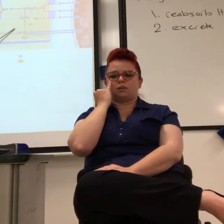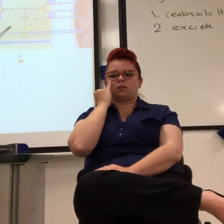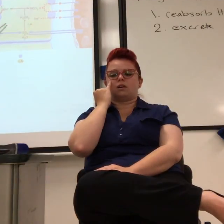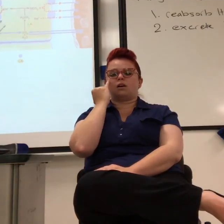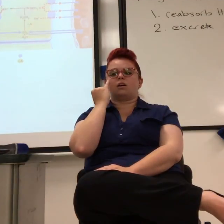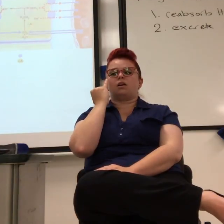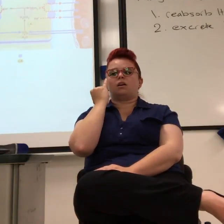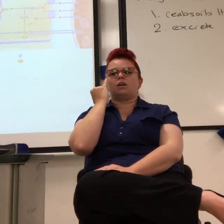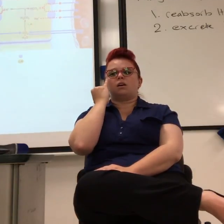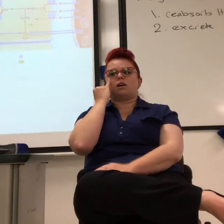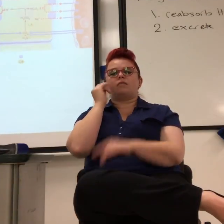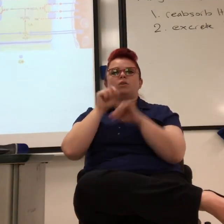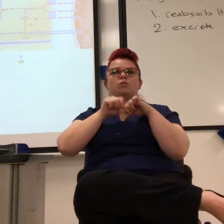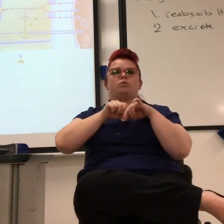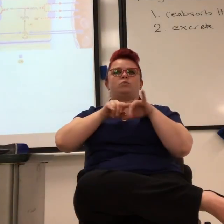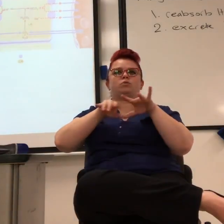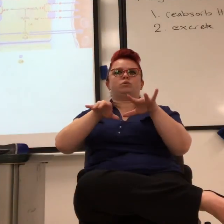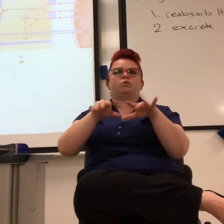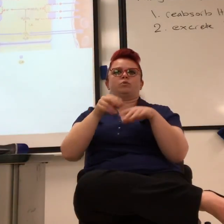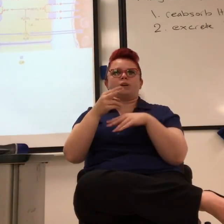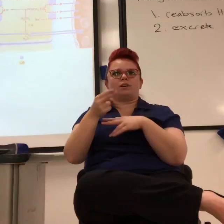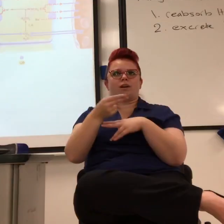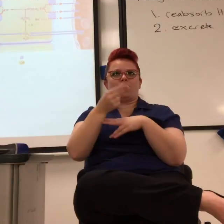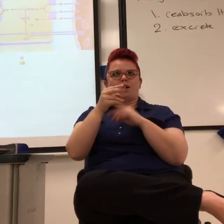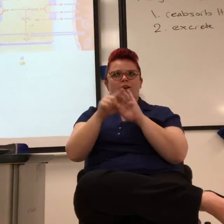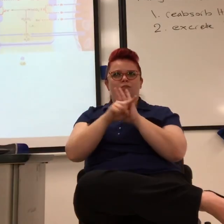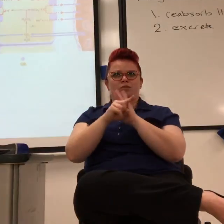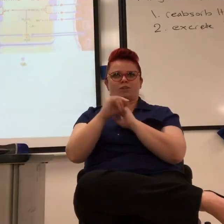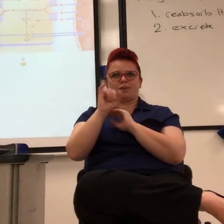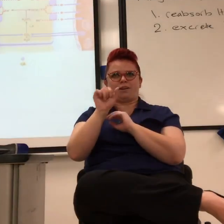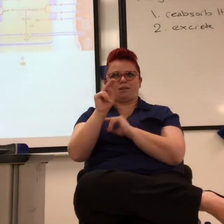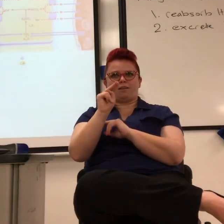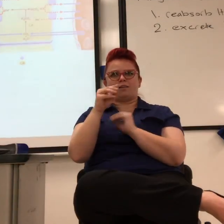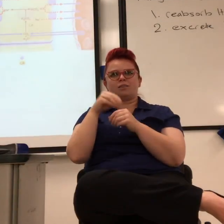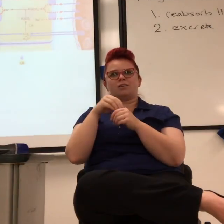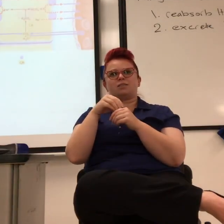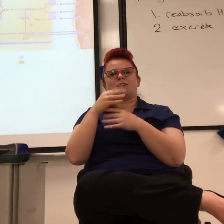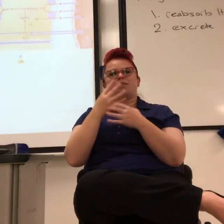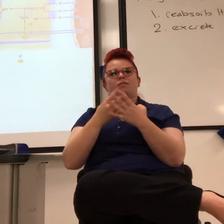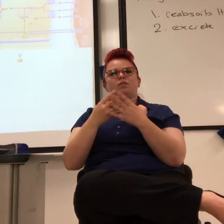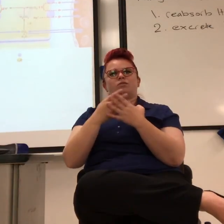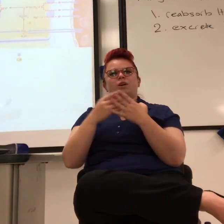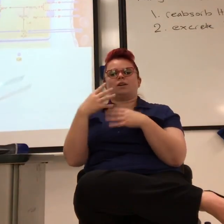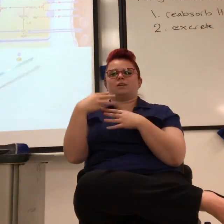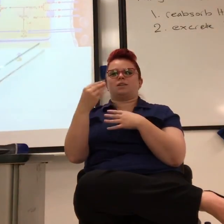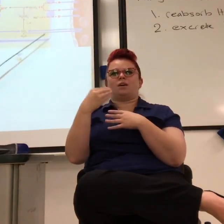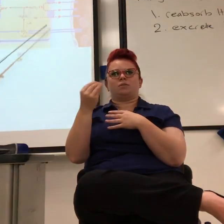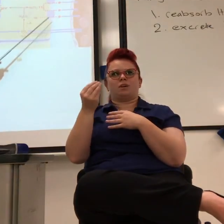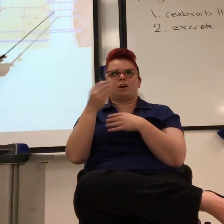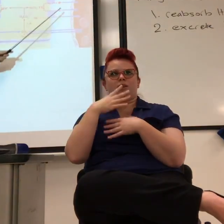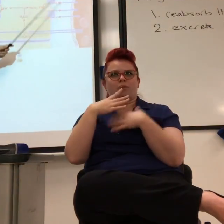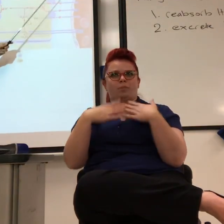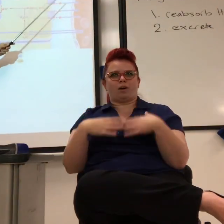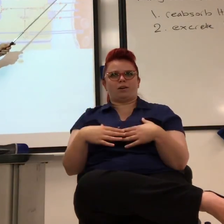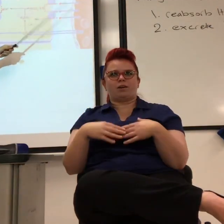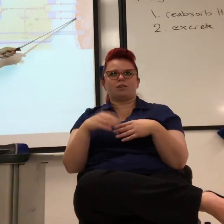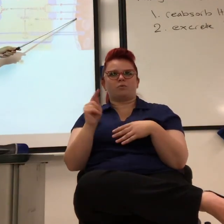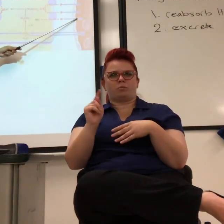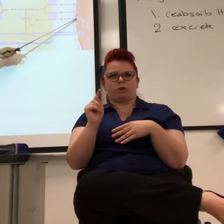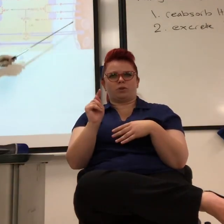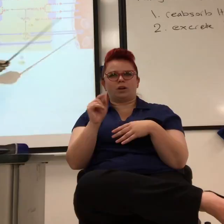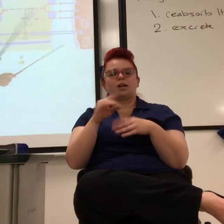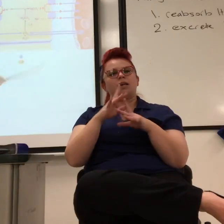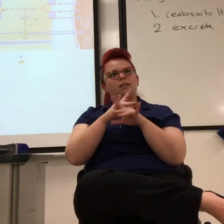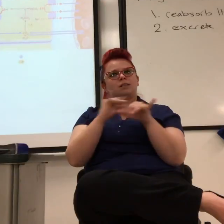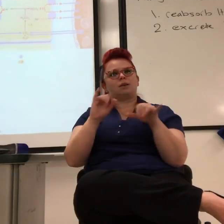secrete a hydrogen ion in the filtrate and you get it out of the body in the urine, at the same time you put a bicarb in the